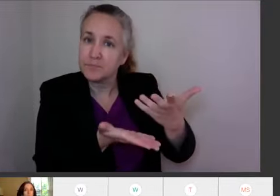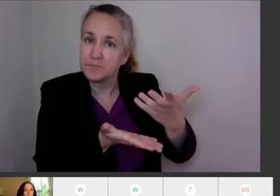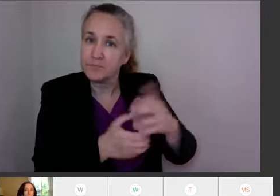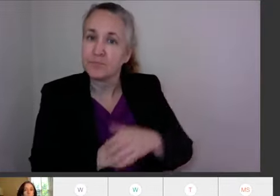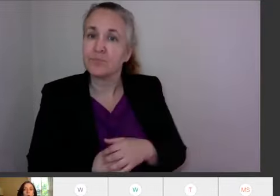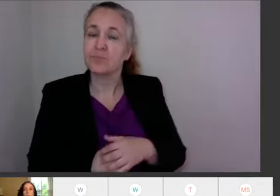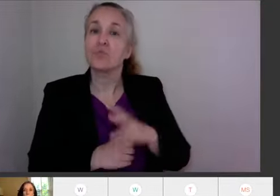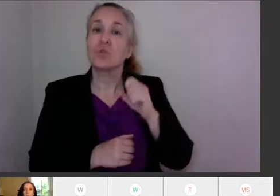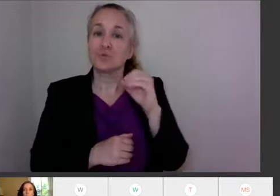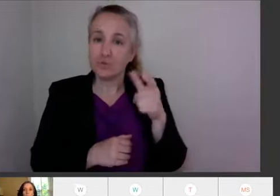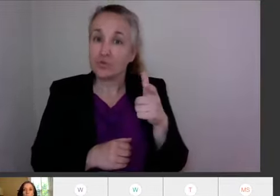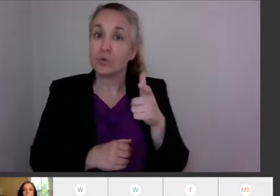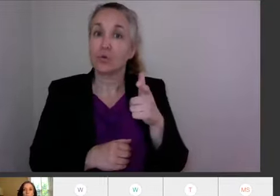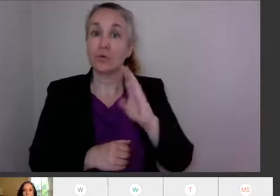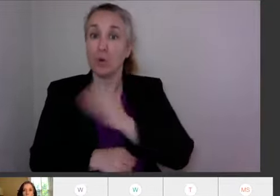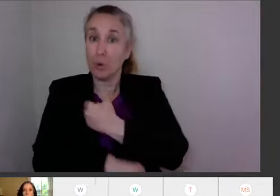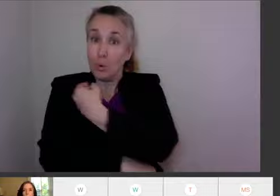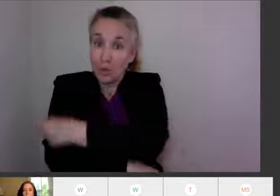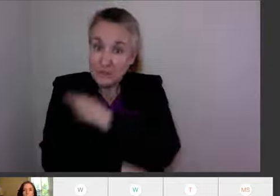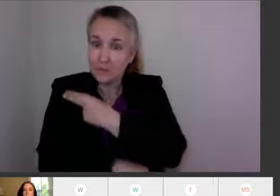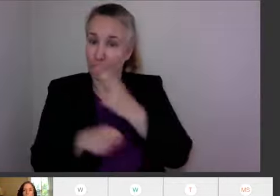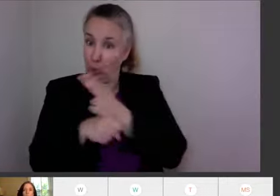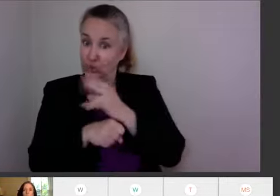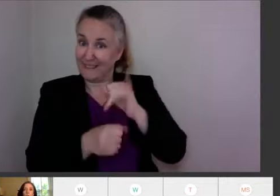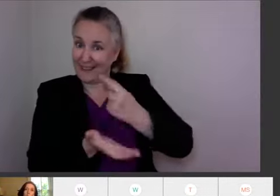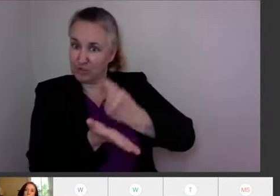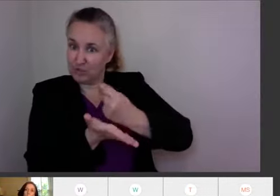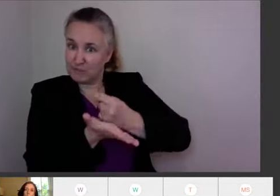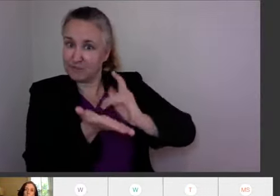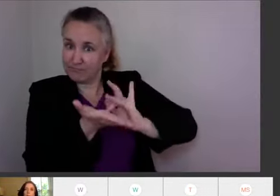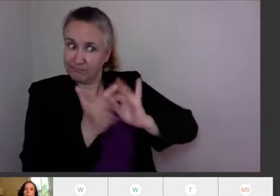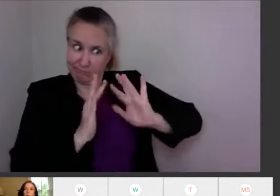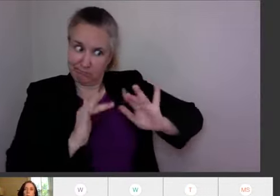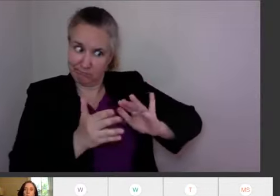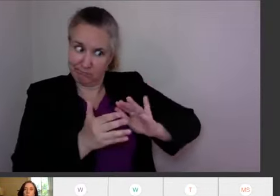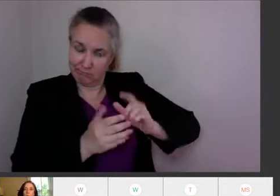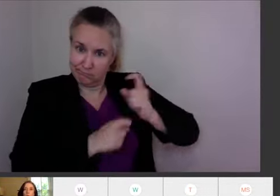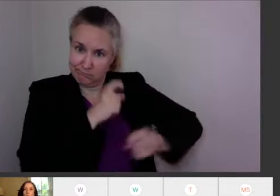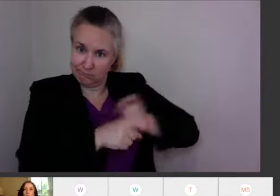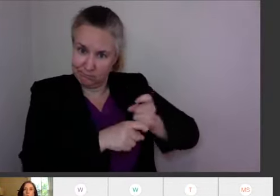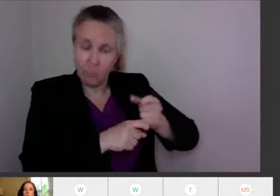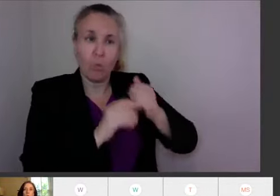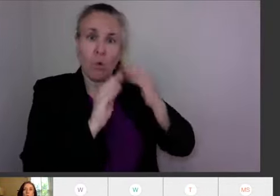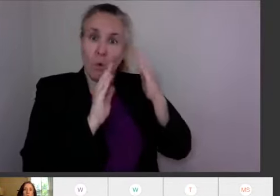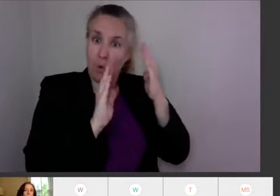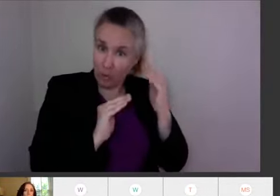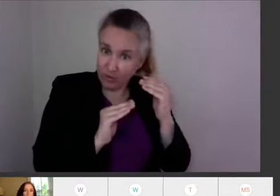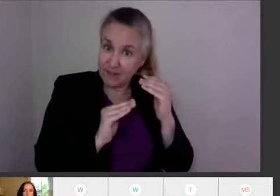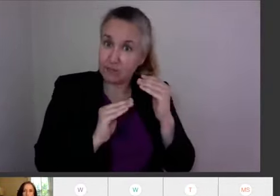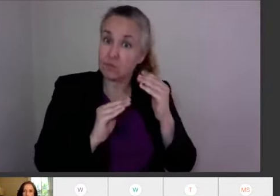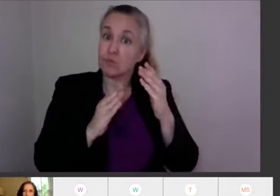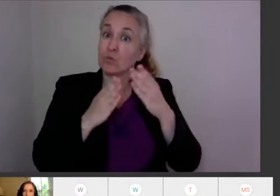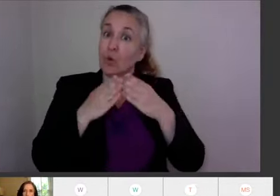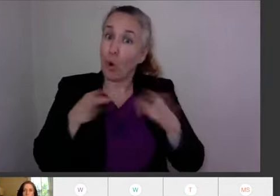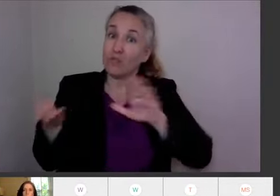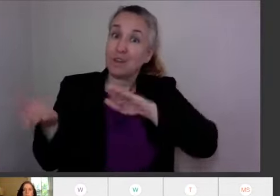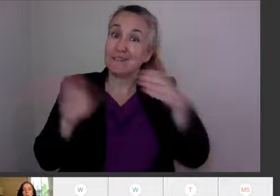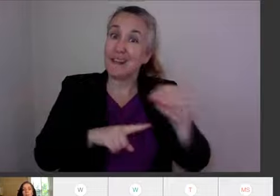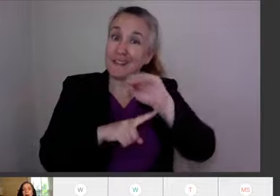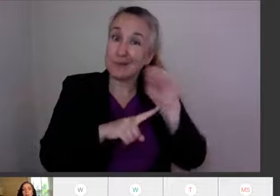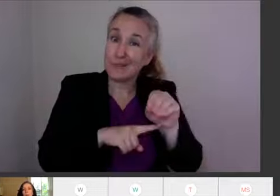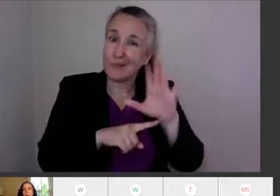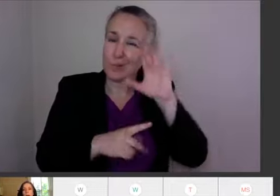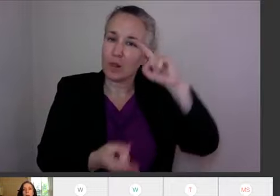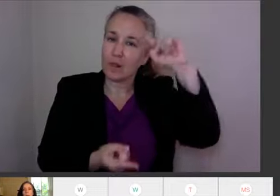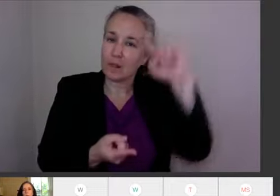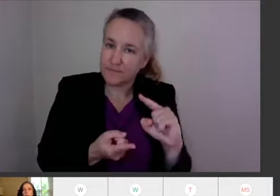our hospitals are employing those treatments, and hopefully that will help reduce the overall death rate.